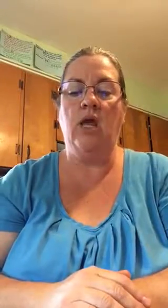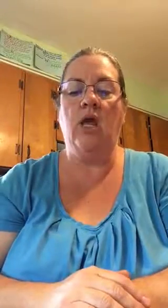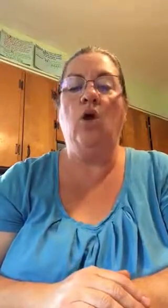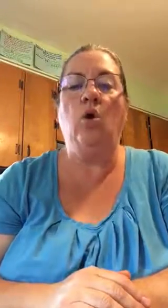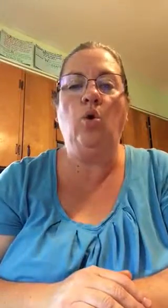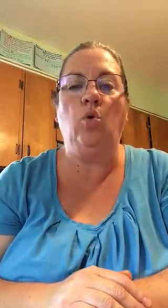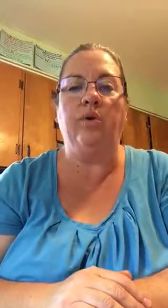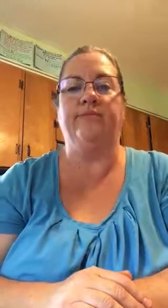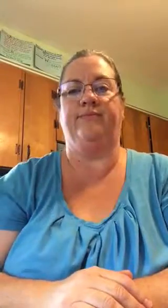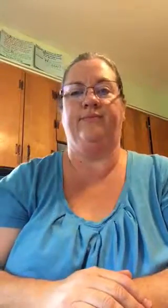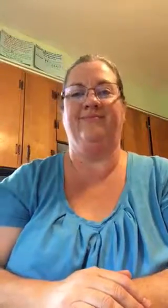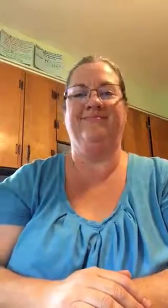Who?